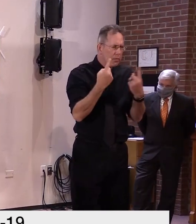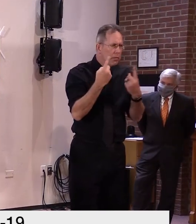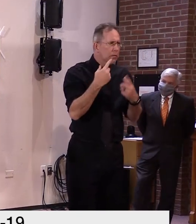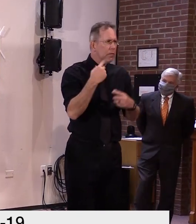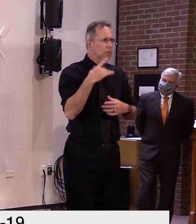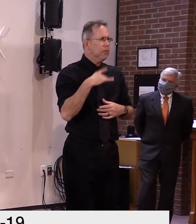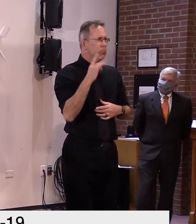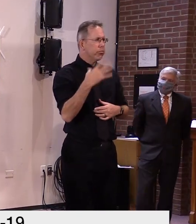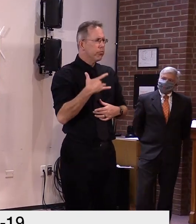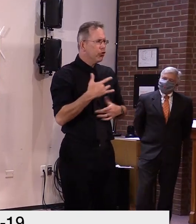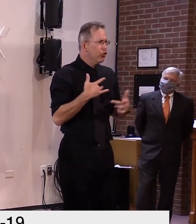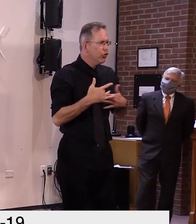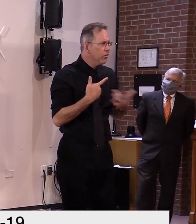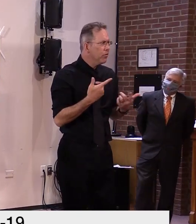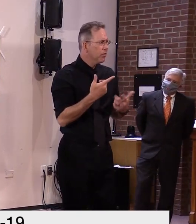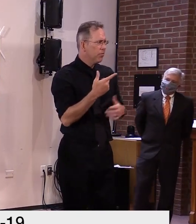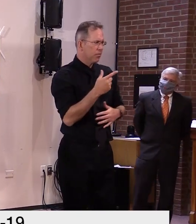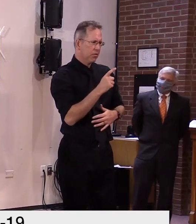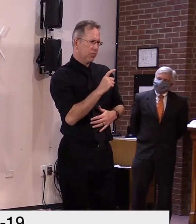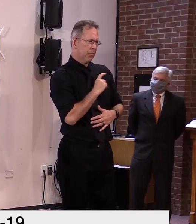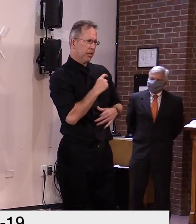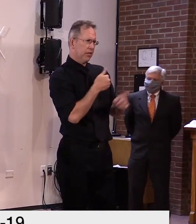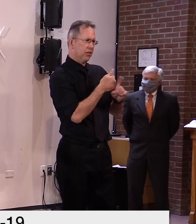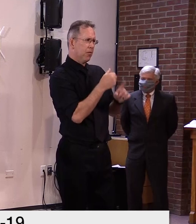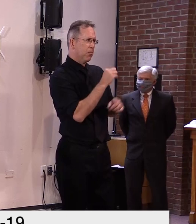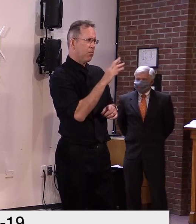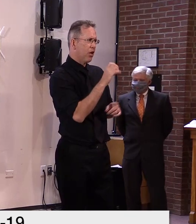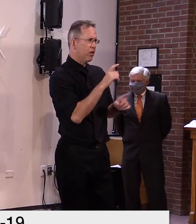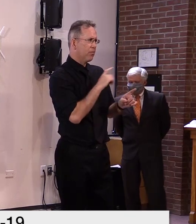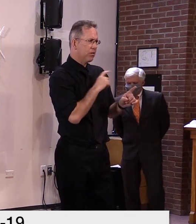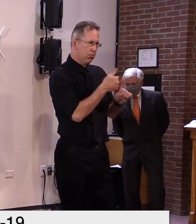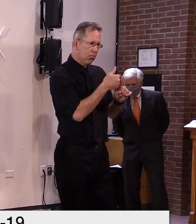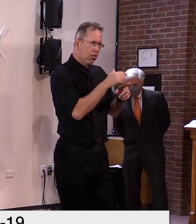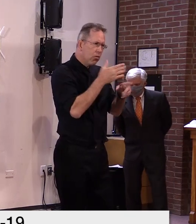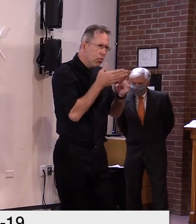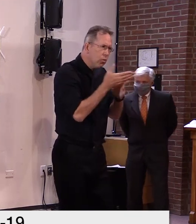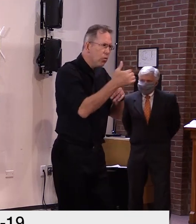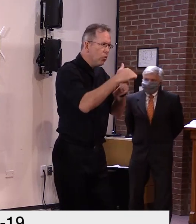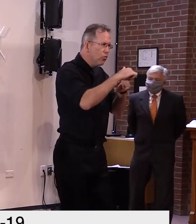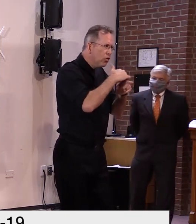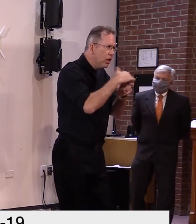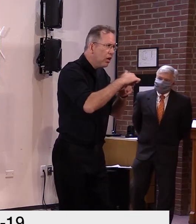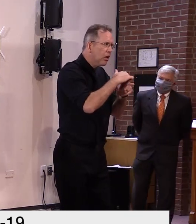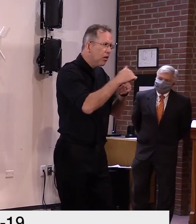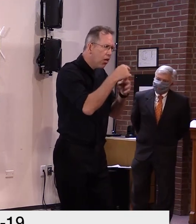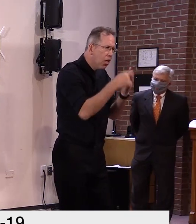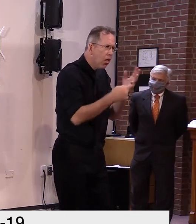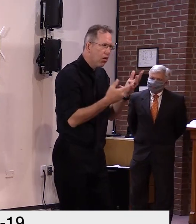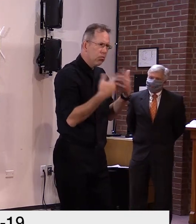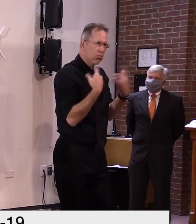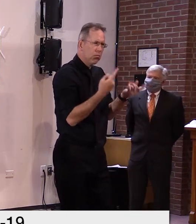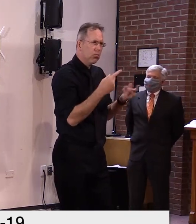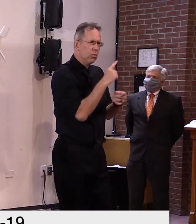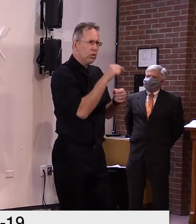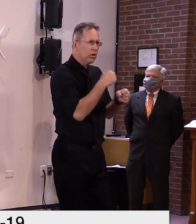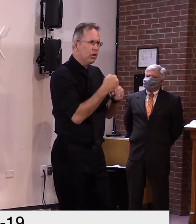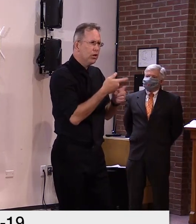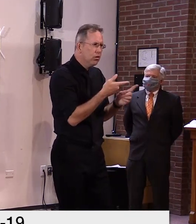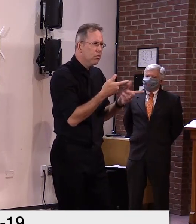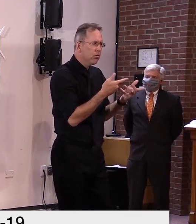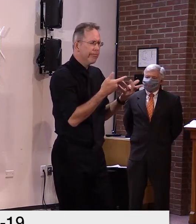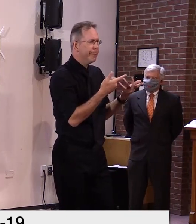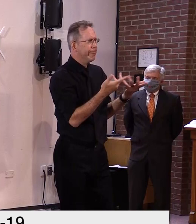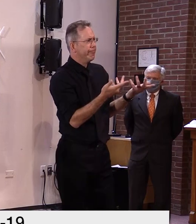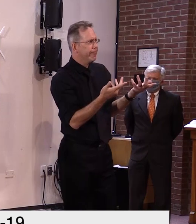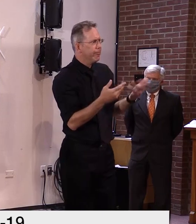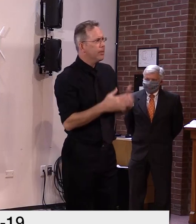also on duty during this time? Yeah, obviously a tragic situation for all involved, and I live in Berlin as well, and I'm